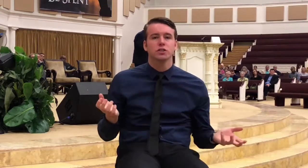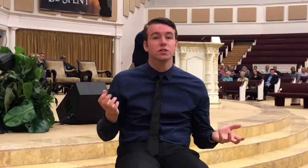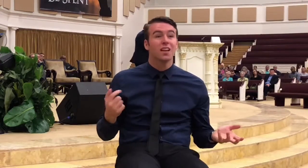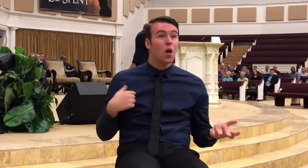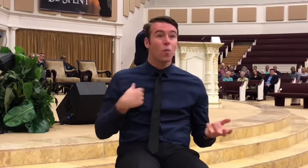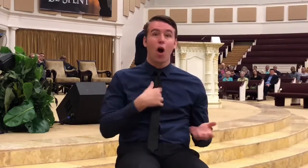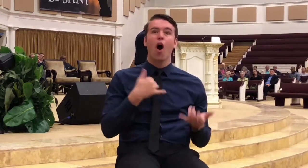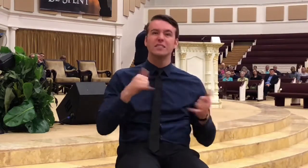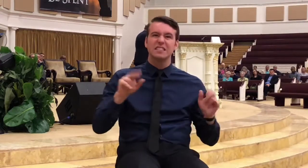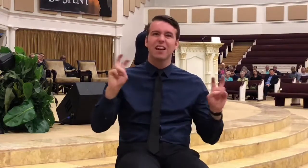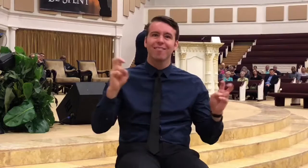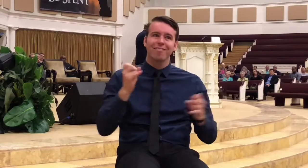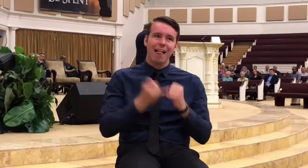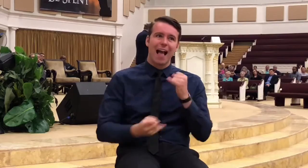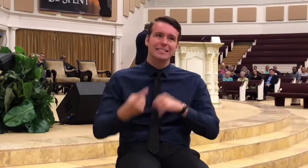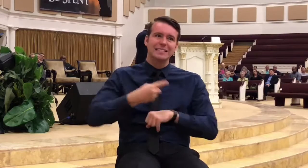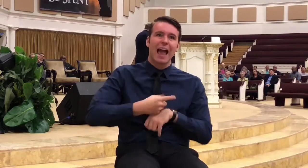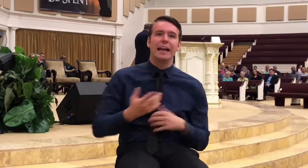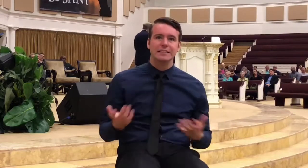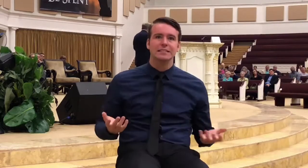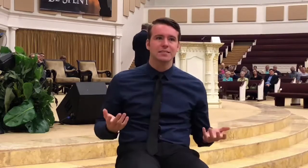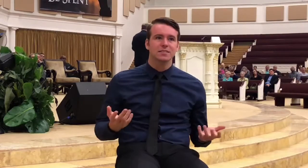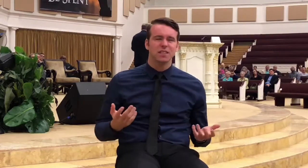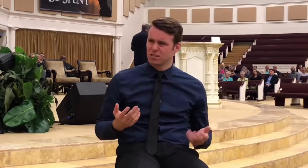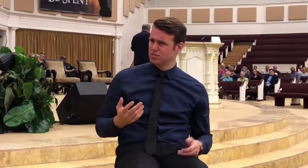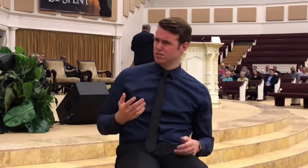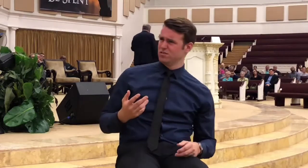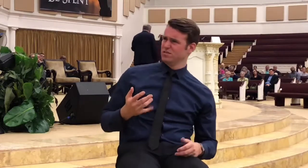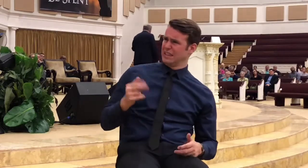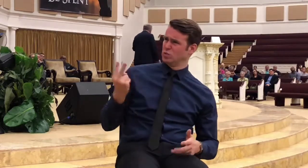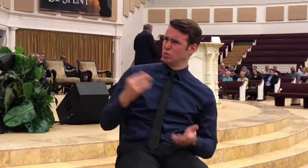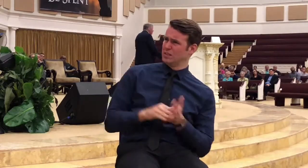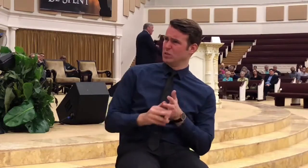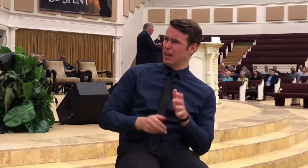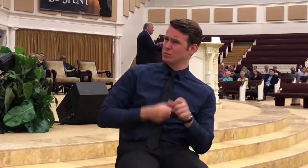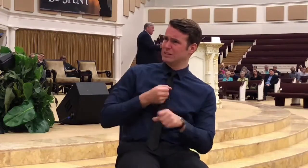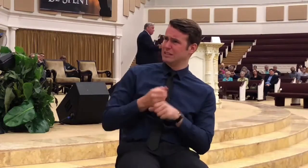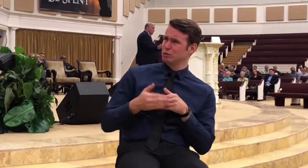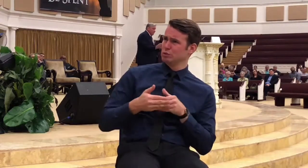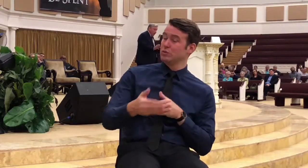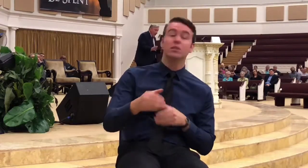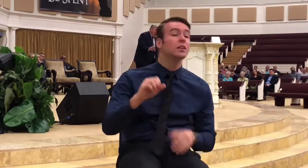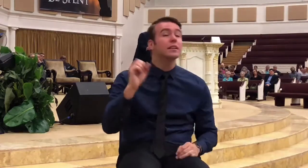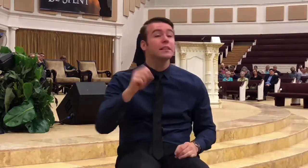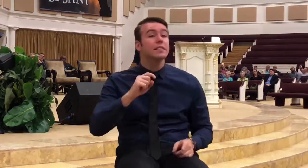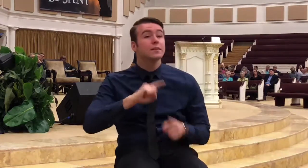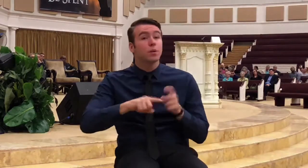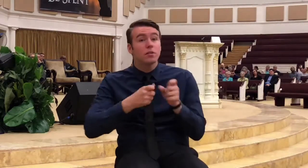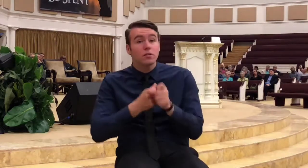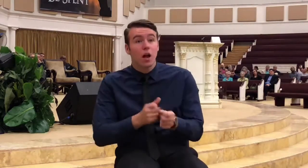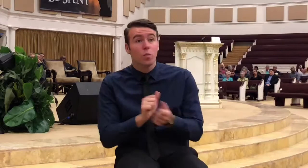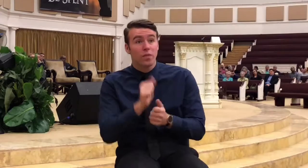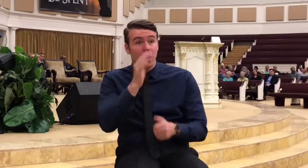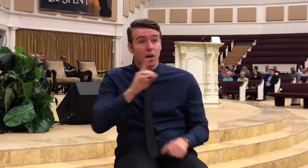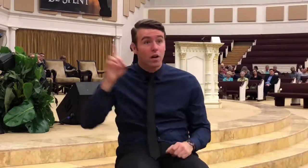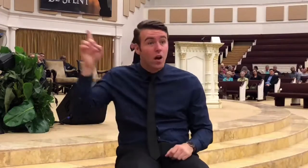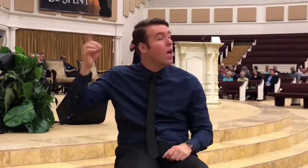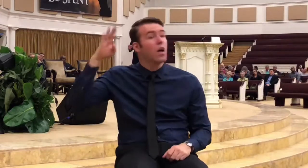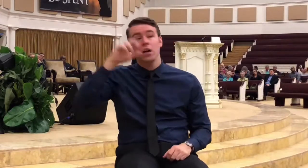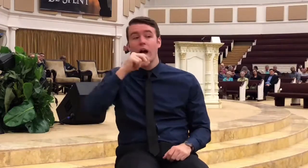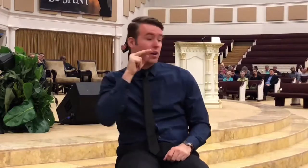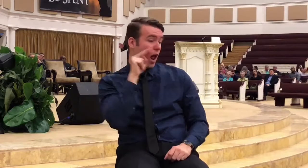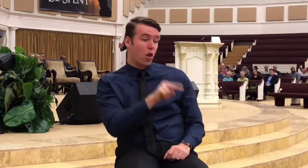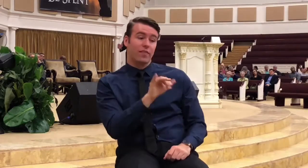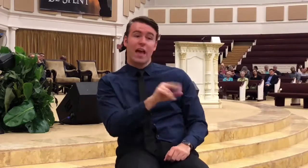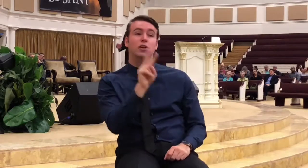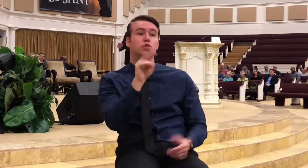are still in the last days. And we say, oh my, that's 2,000 years later. But in the things of God, that God doesn't look at that